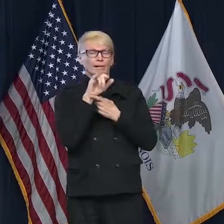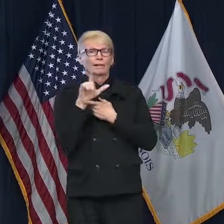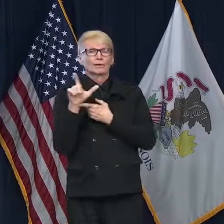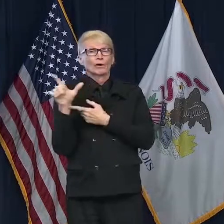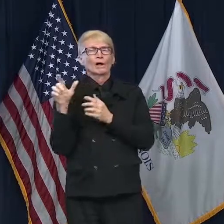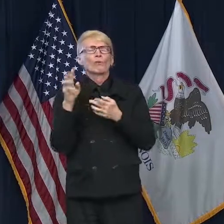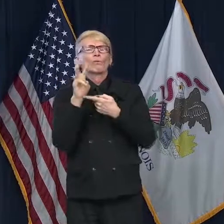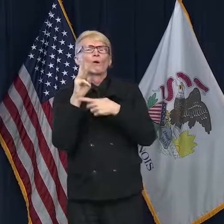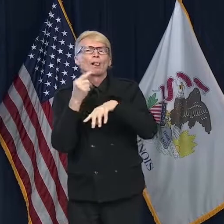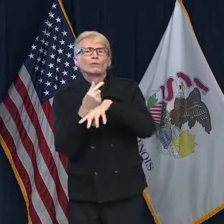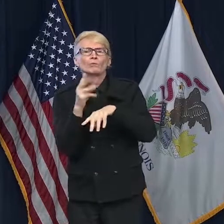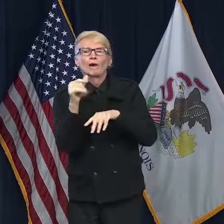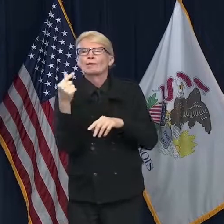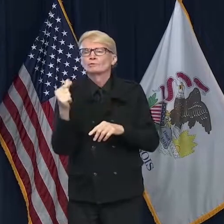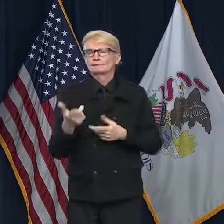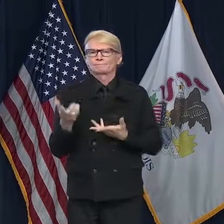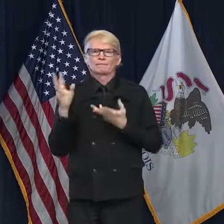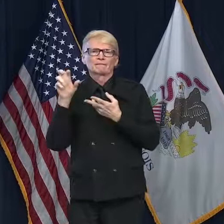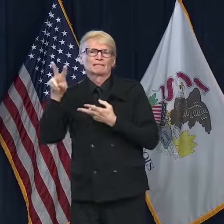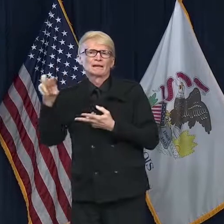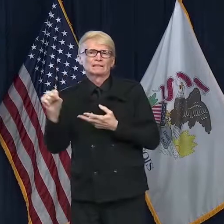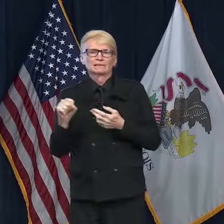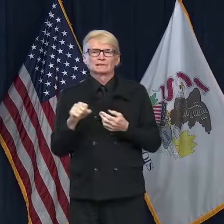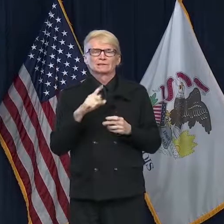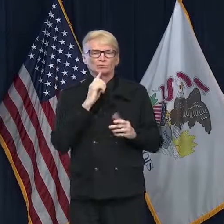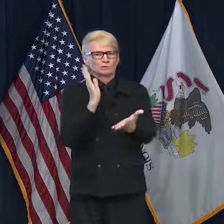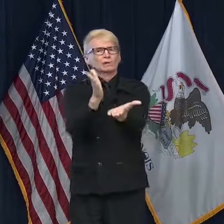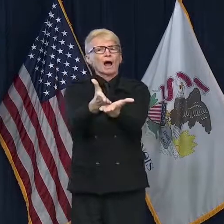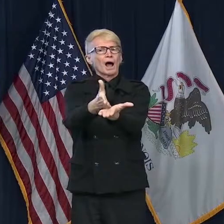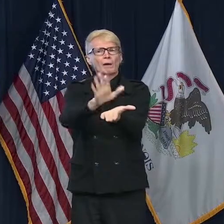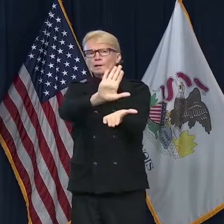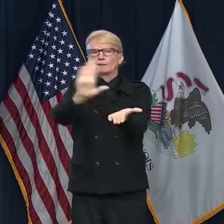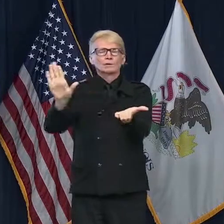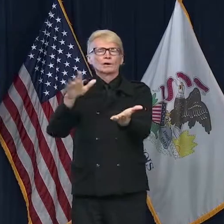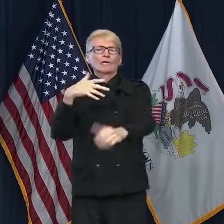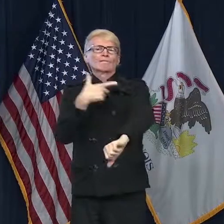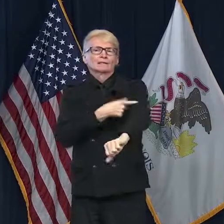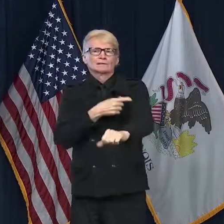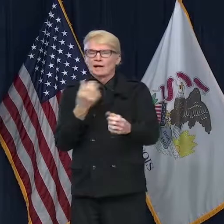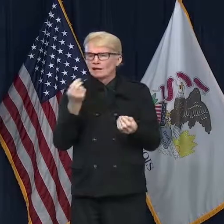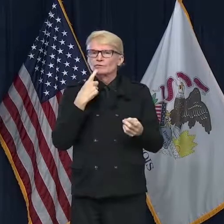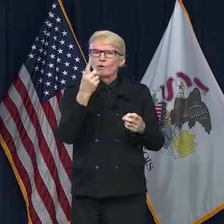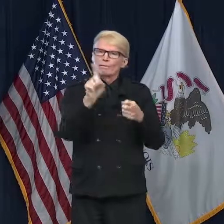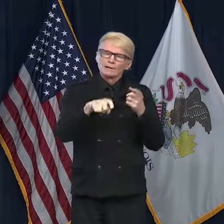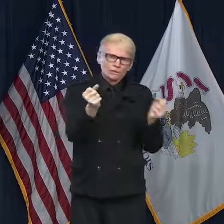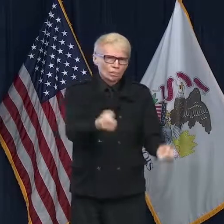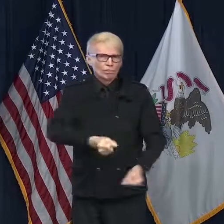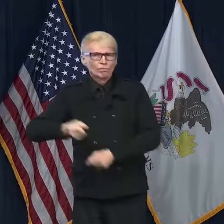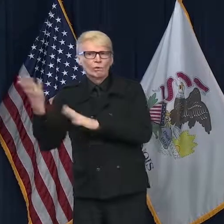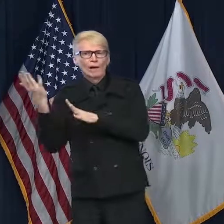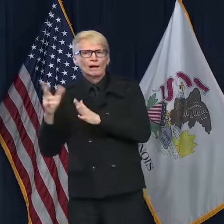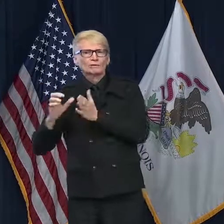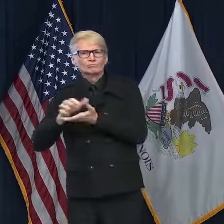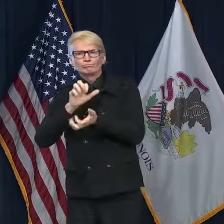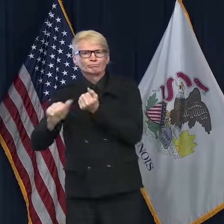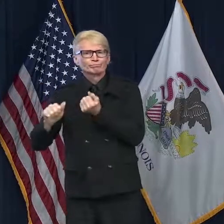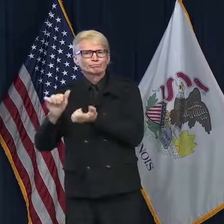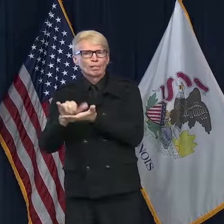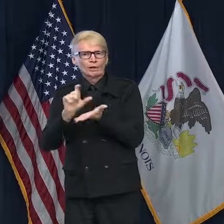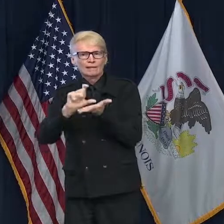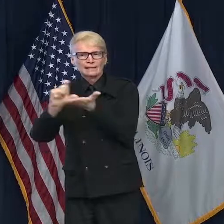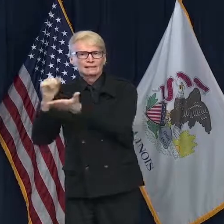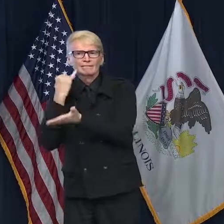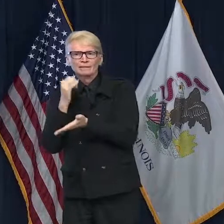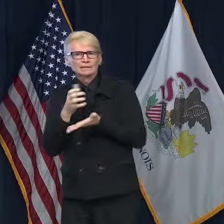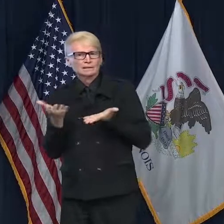vaccinating people with surplus doses, even if it meant the vaccines would be thrown out? And if so, where is that direction coming from? So we are